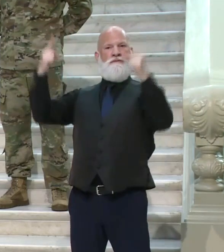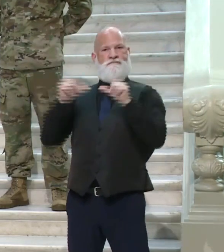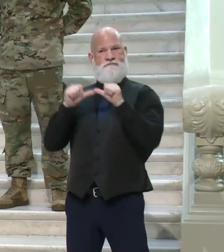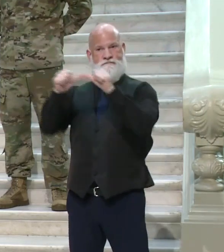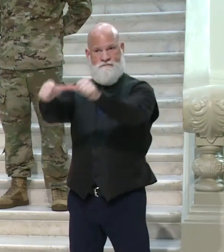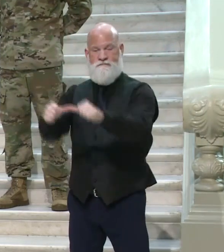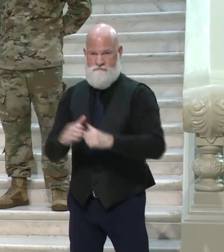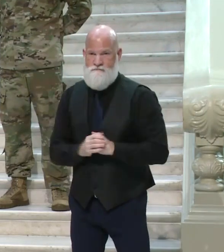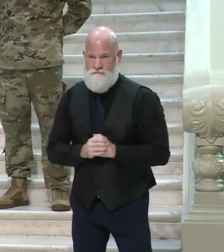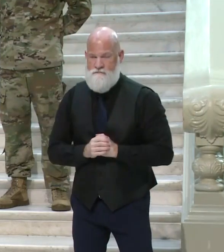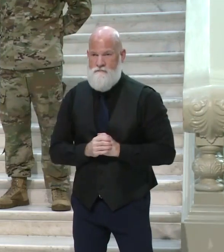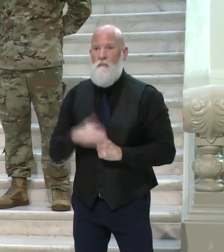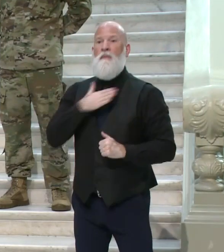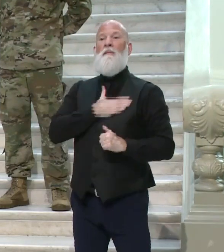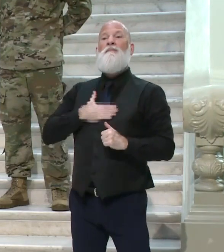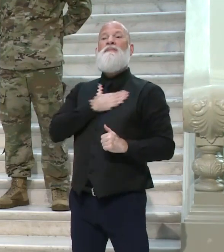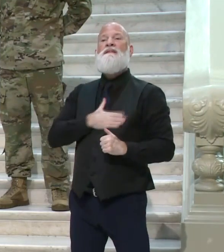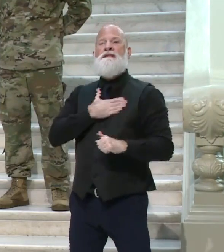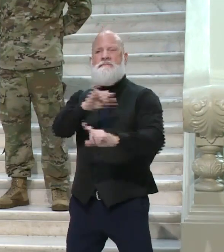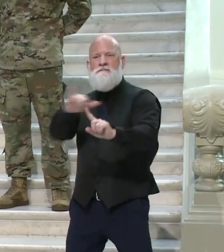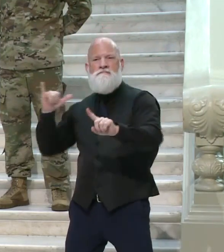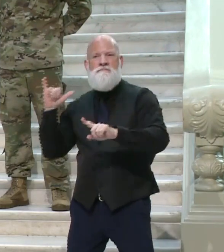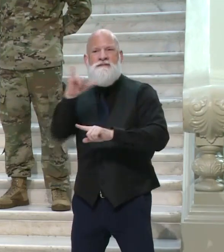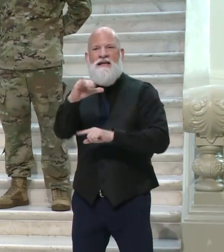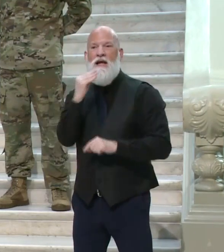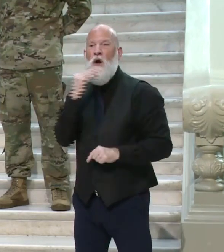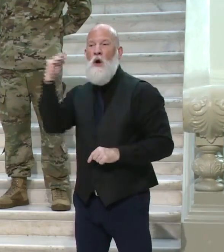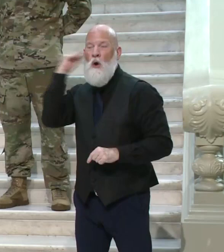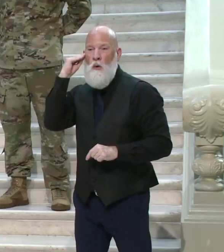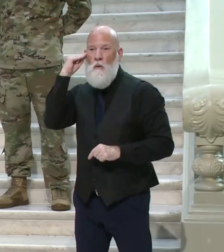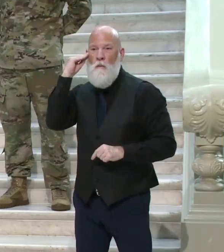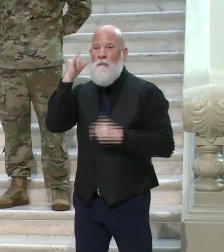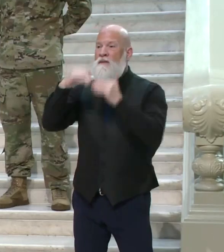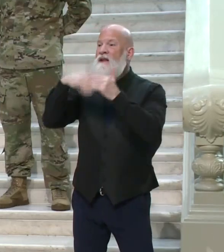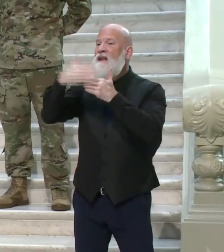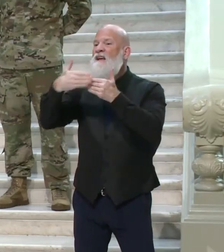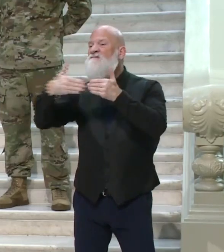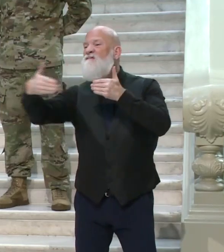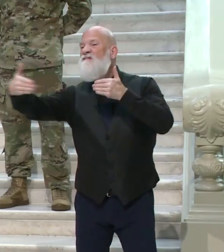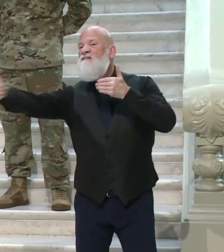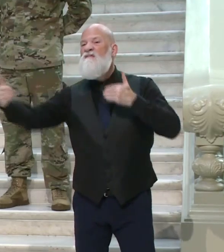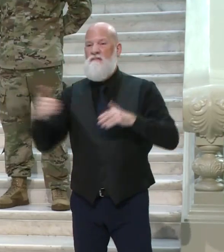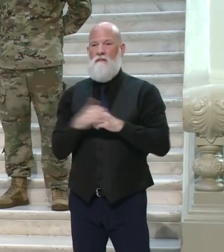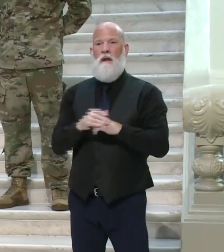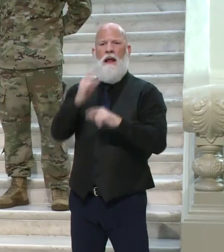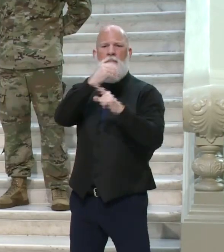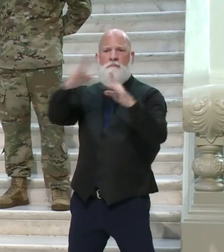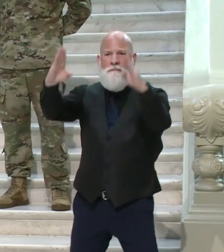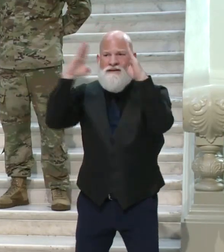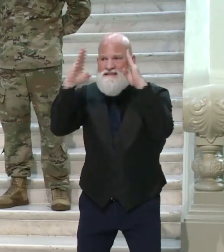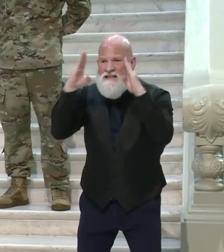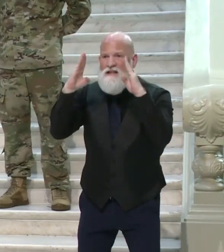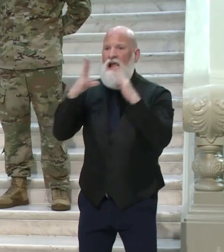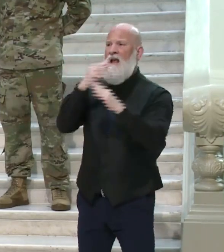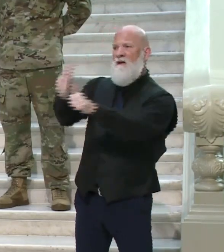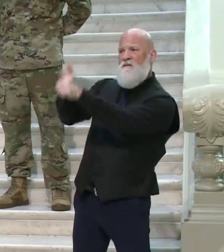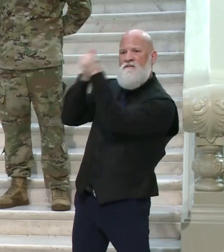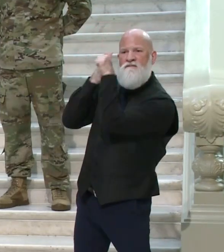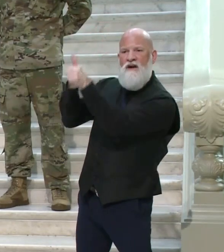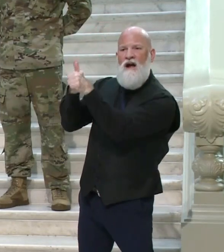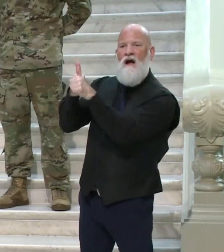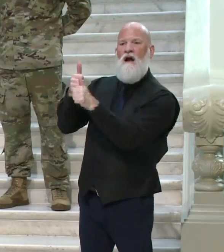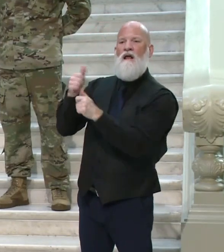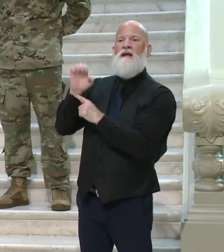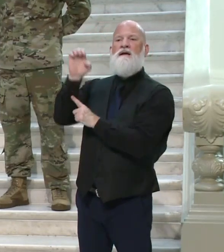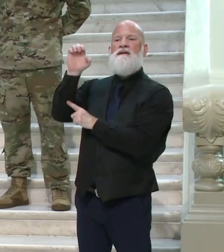ahead. Encourage your loved ones and your friends to continue to follow the executive orders and the social